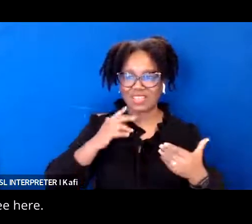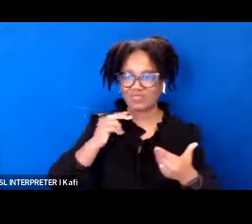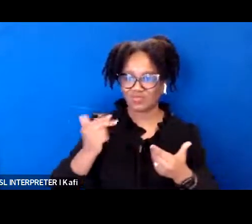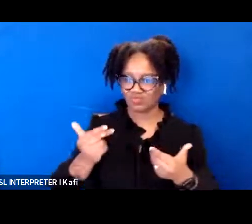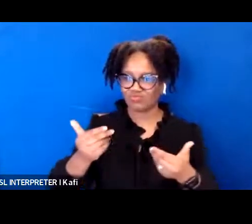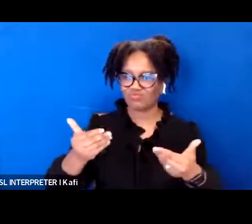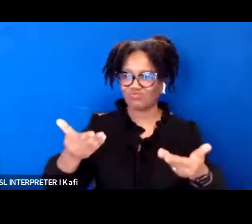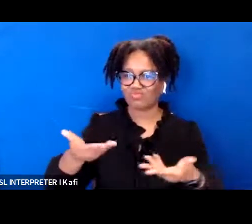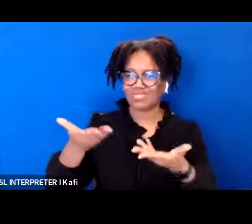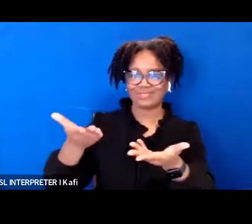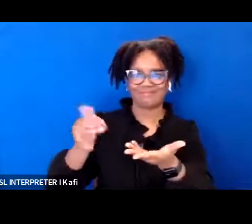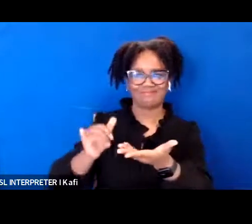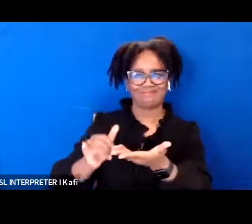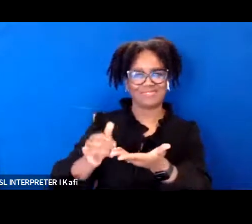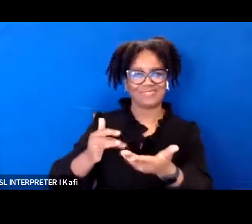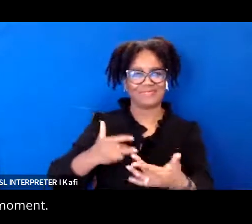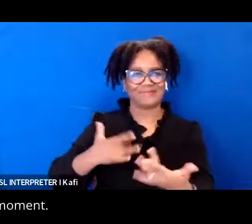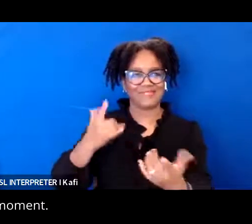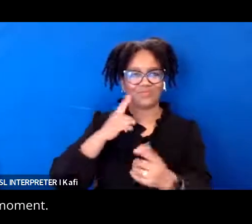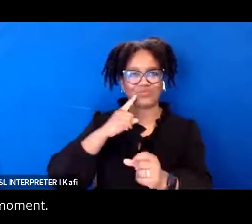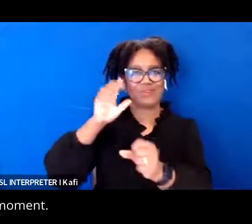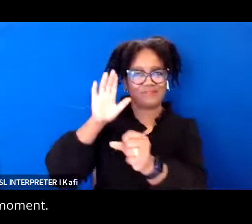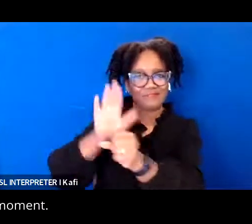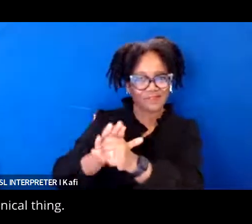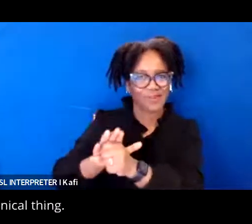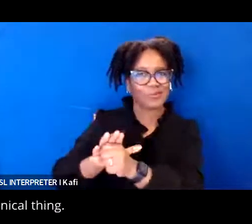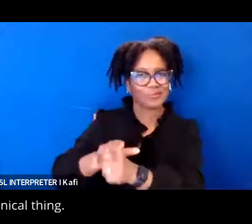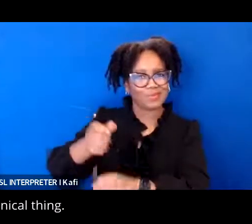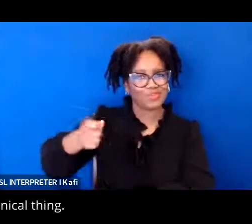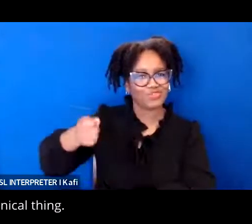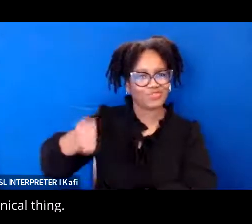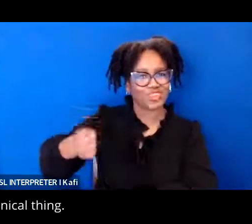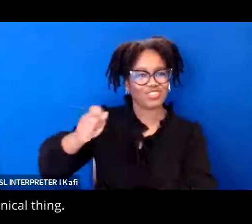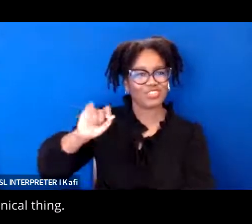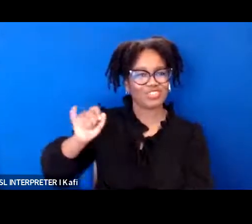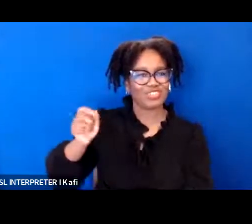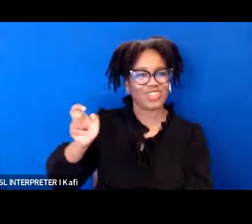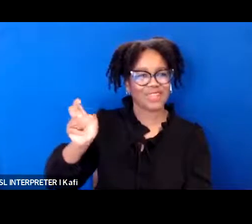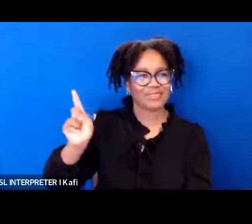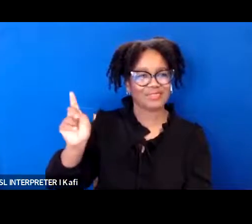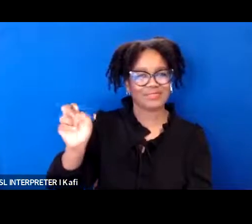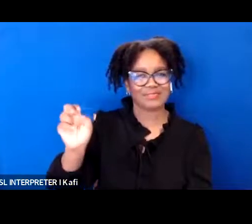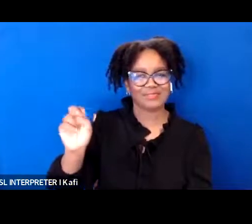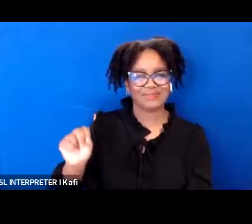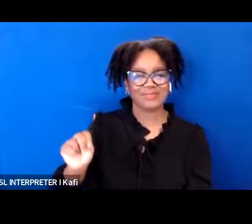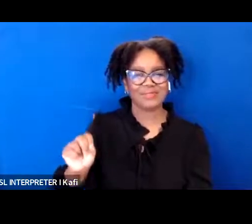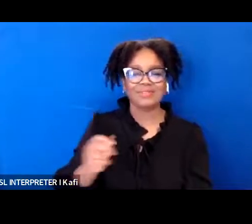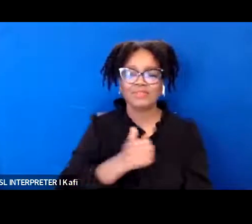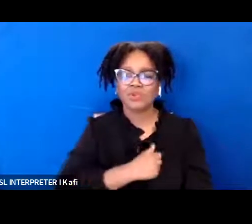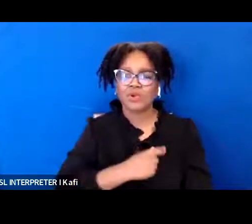here sorry one moment there is a technical thing